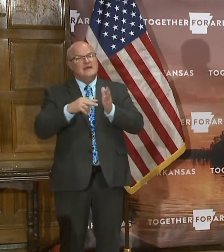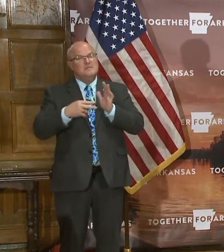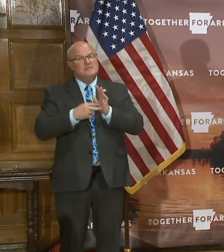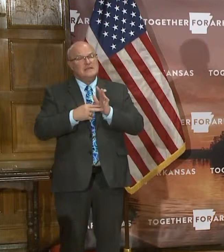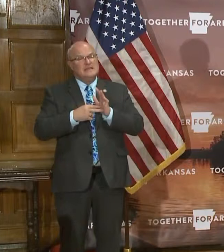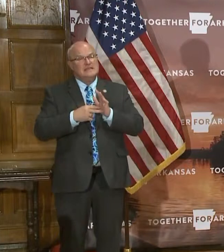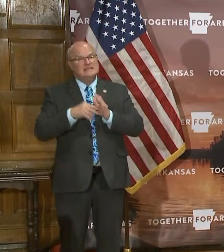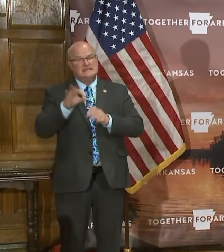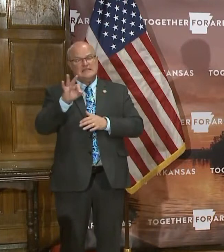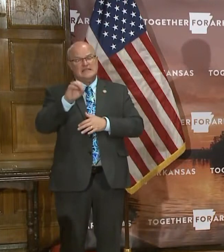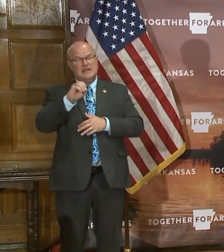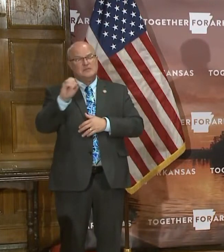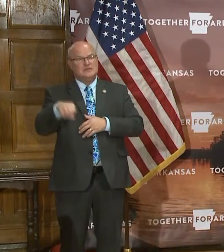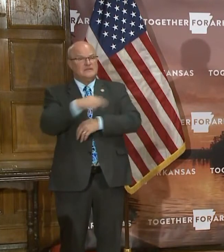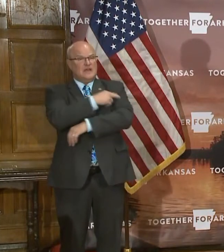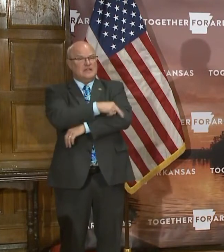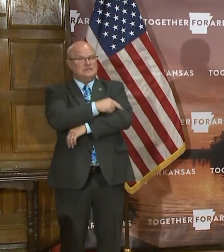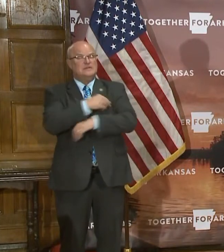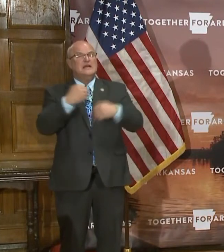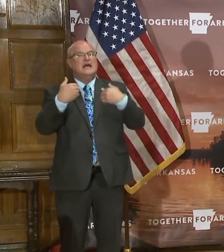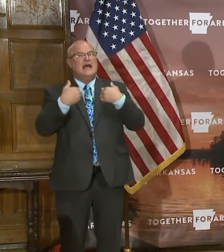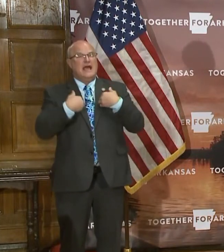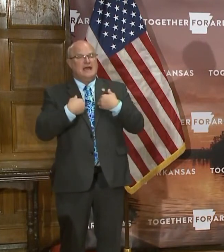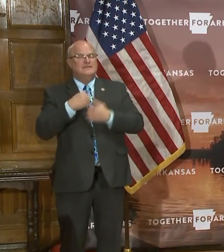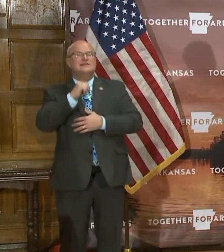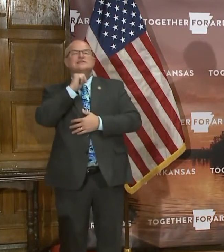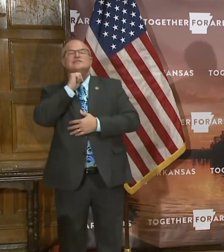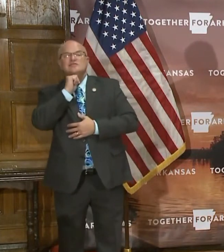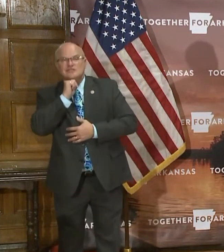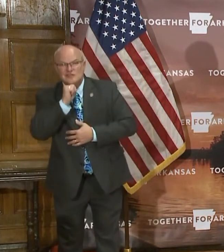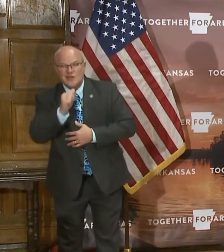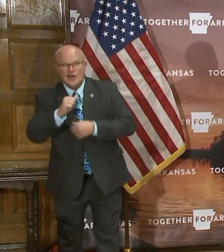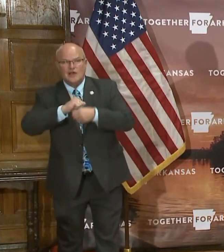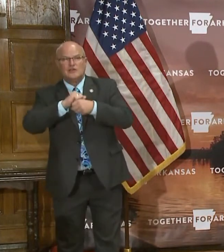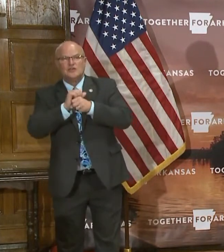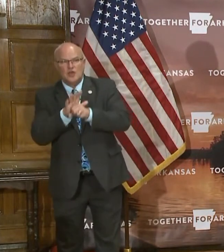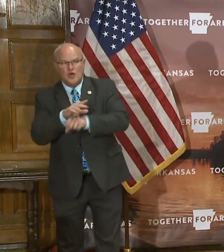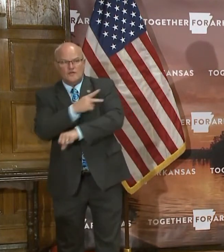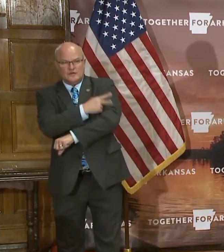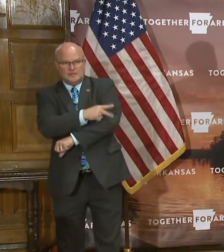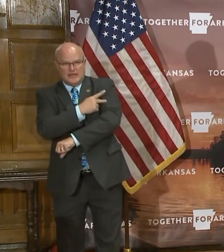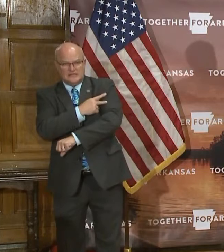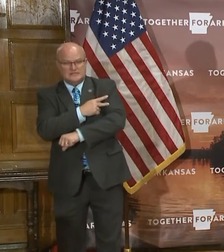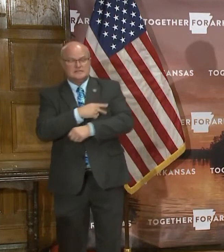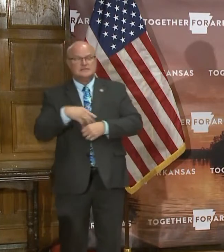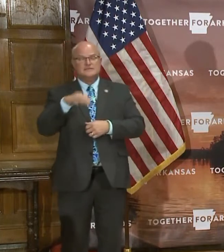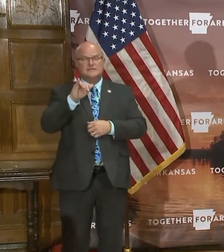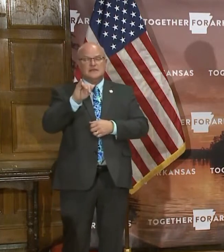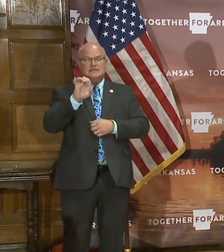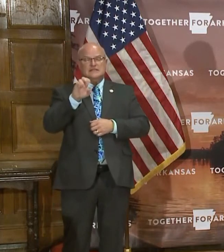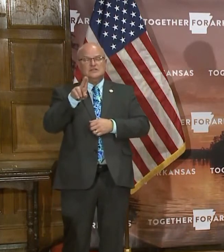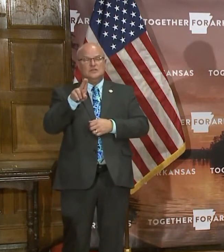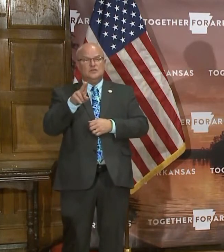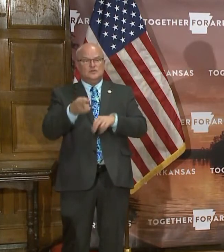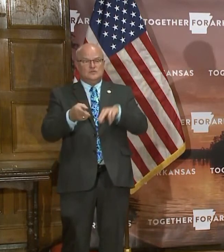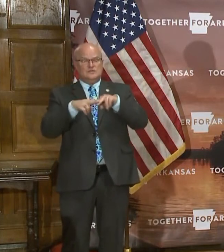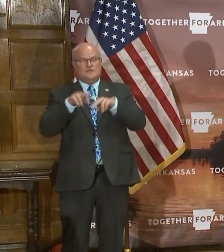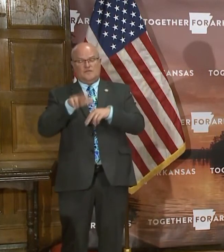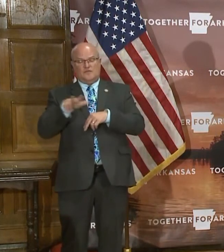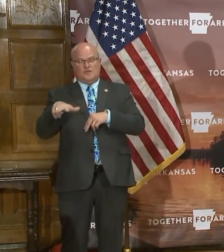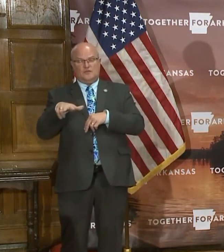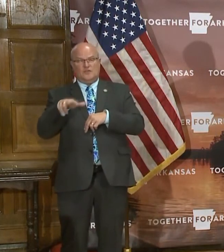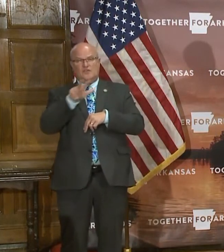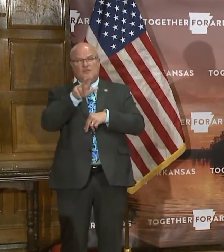that almost 90% of hospital beds are occupied by non-COVID patients, of course. You got ICU beds, it's jumped from 33